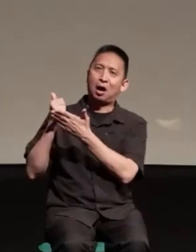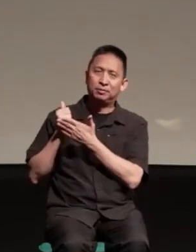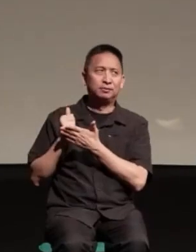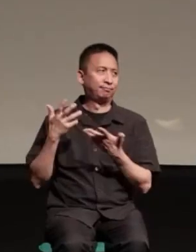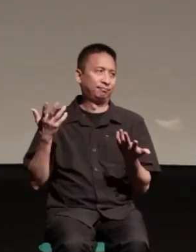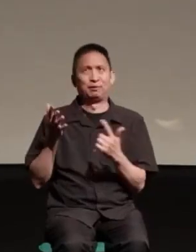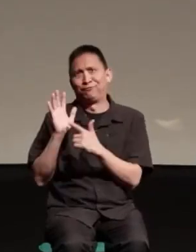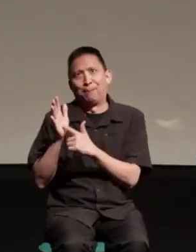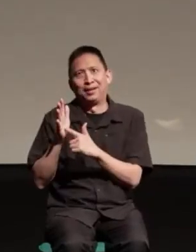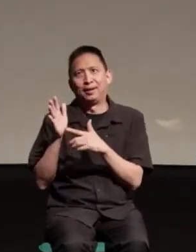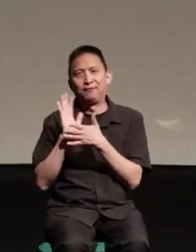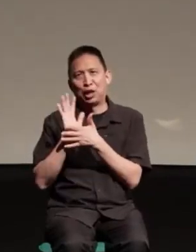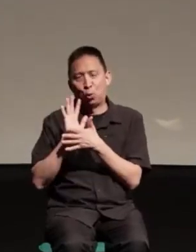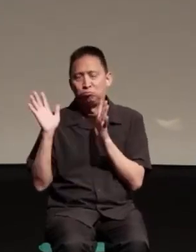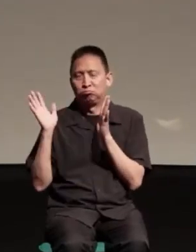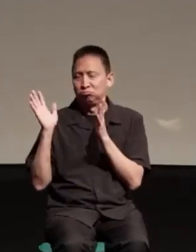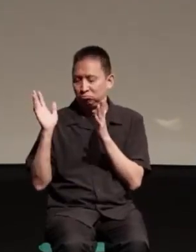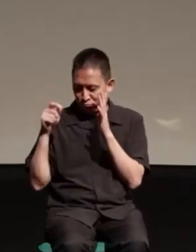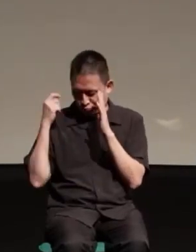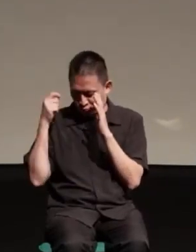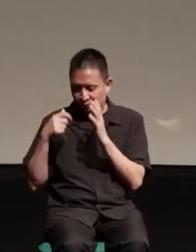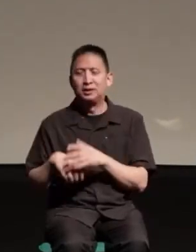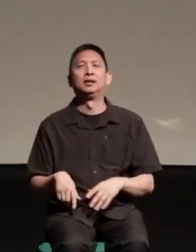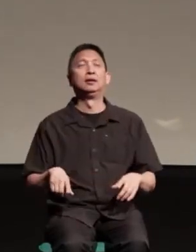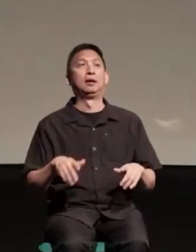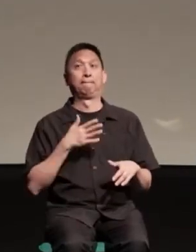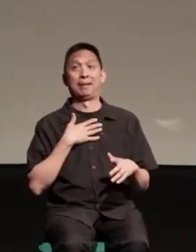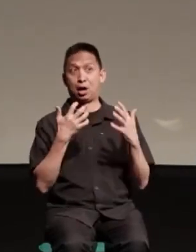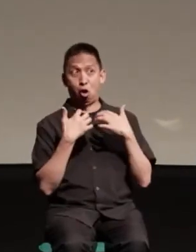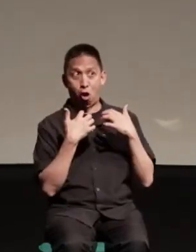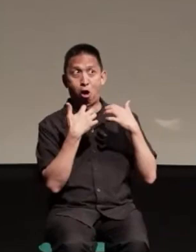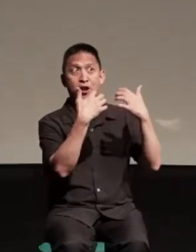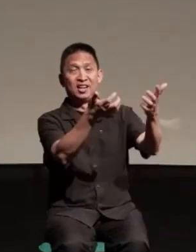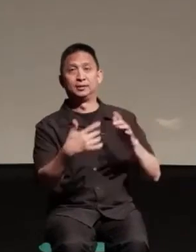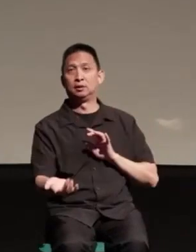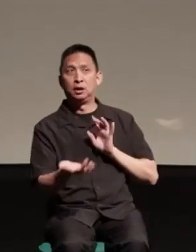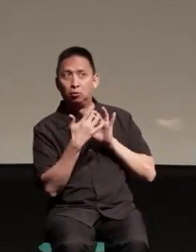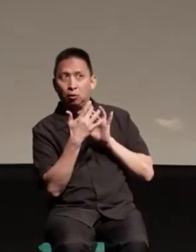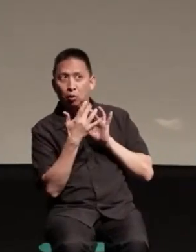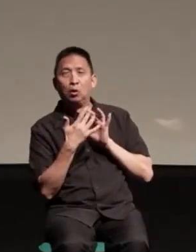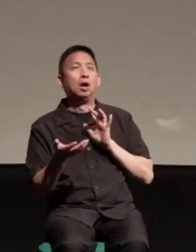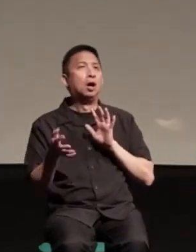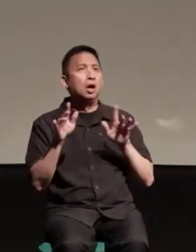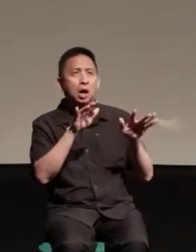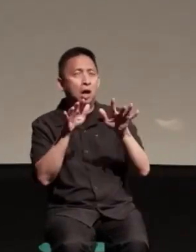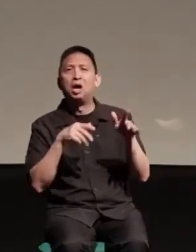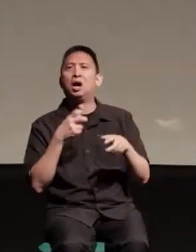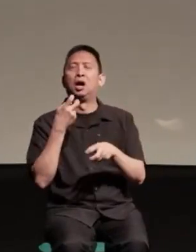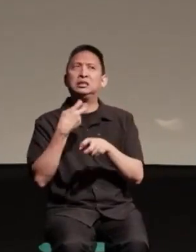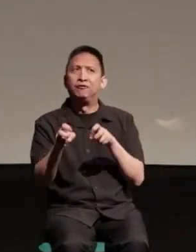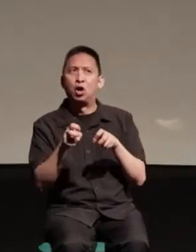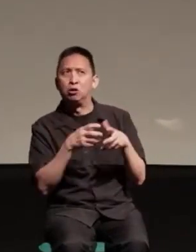minutes, and the typical audience that I get through my documentaries was very difficult. That is